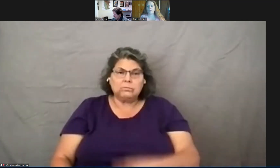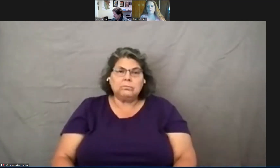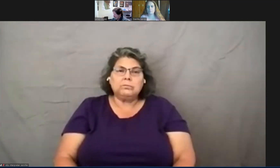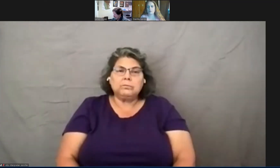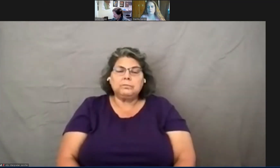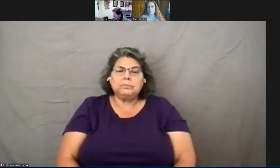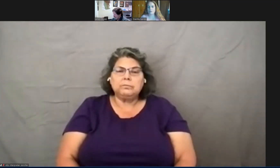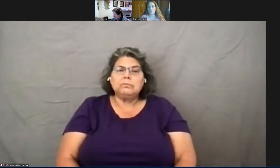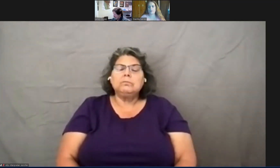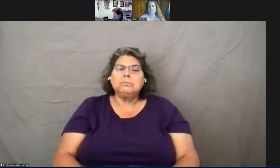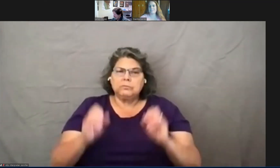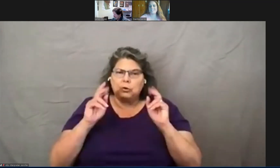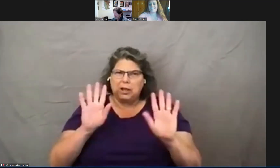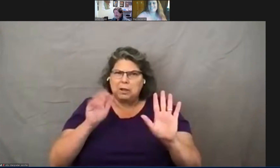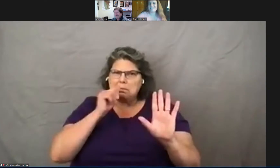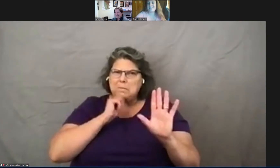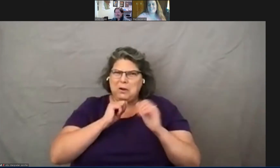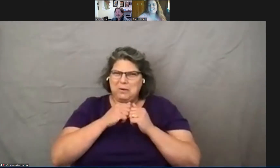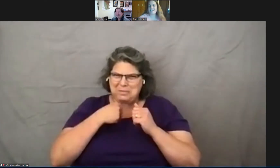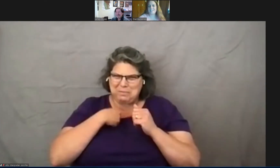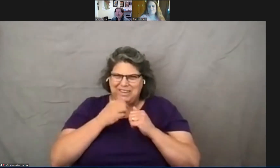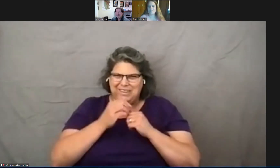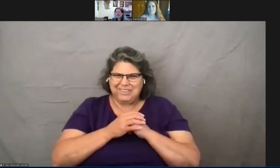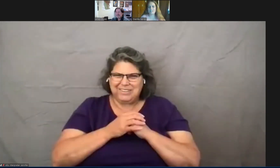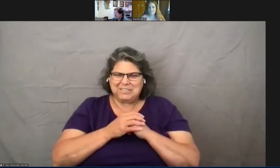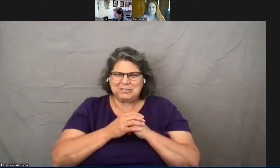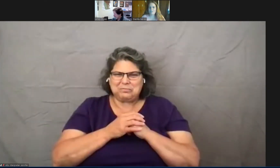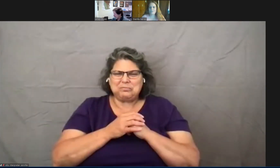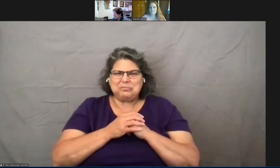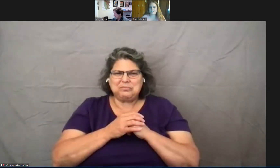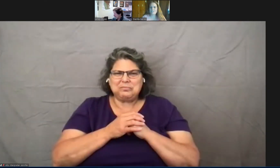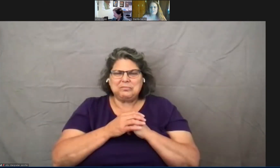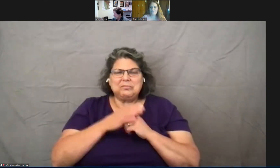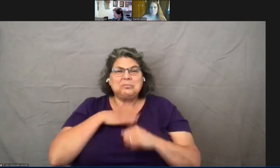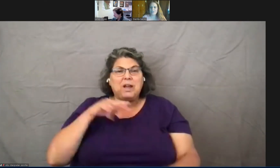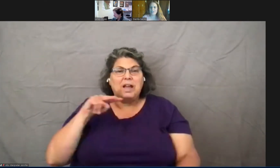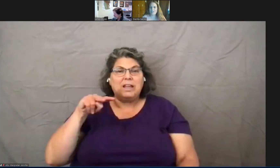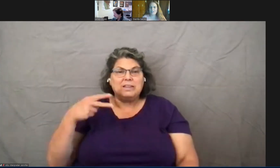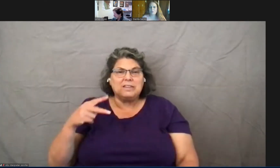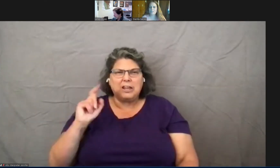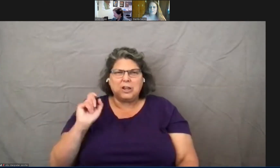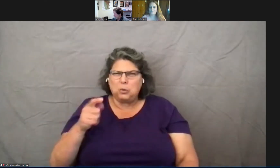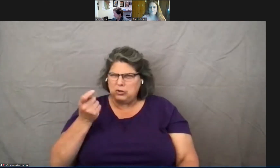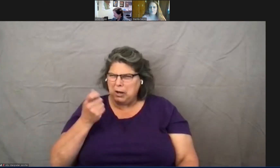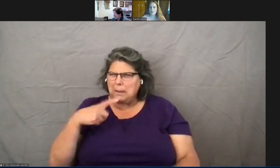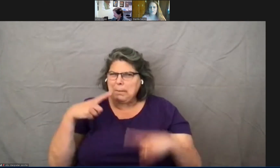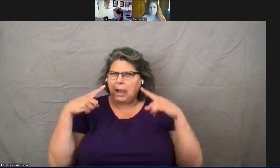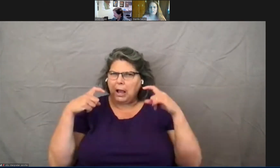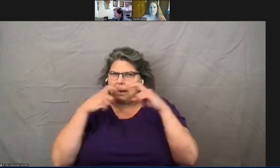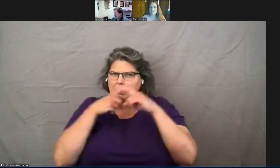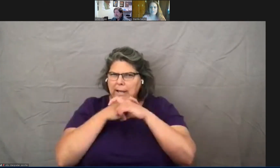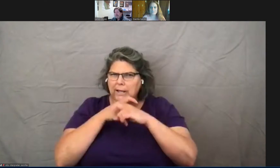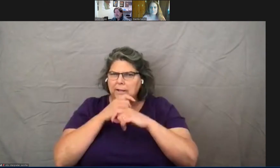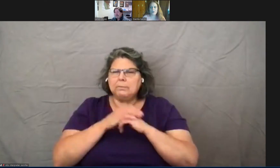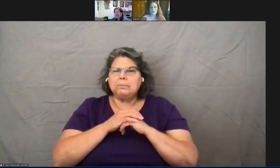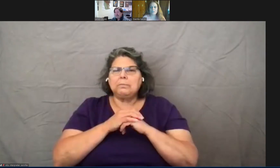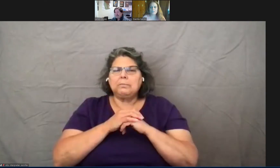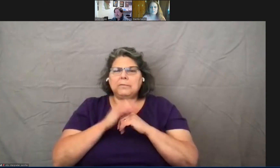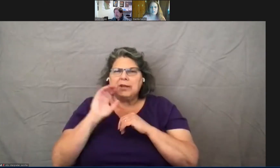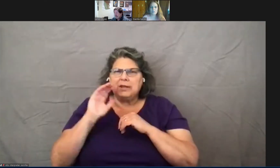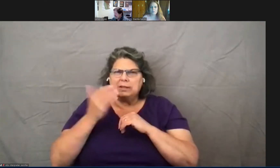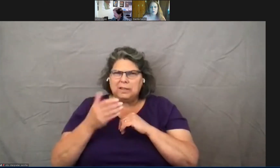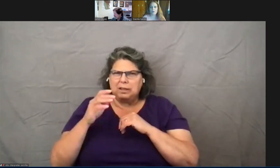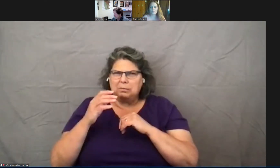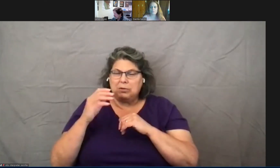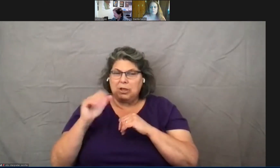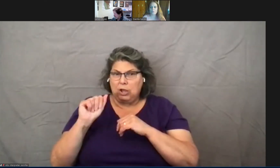All right, bear with me here. My second question is a little complicated here, but it seems like we've had 9 deaths in August.